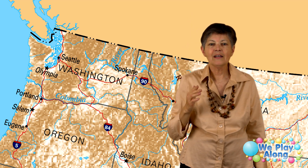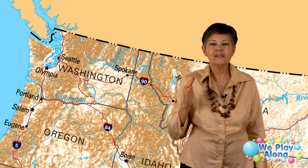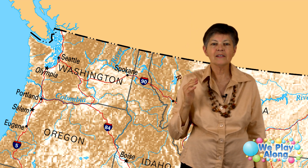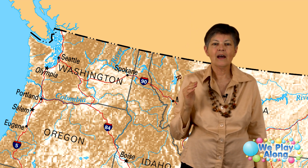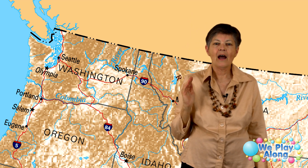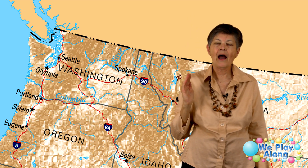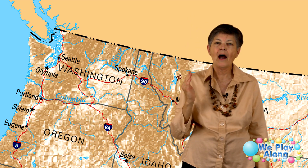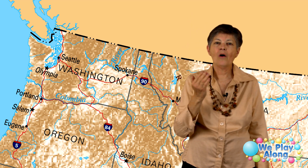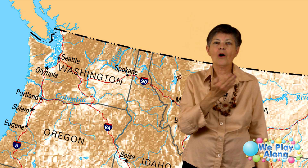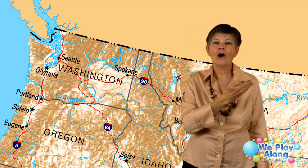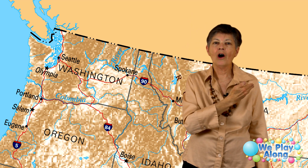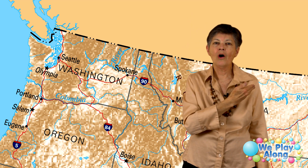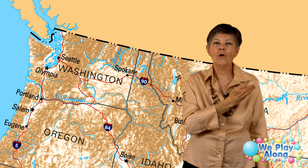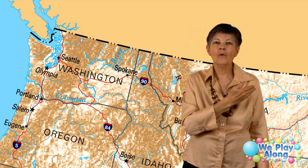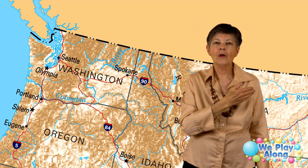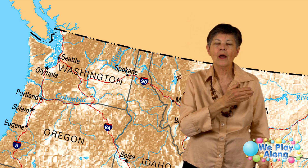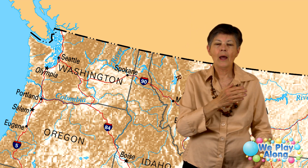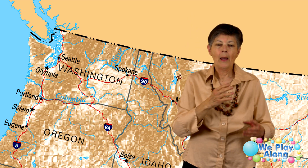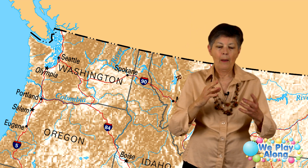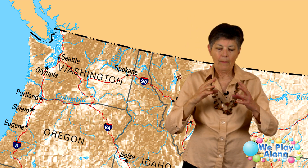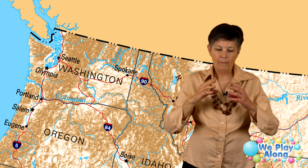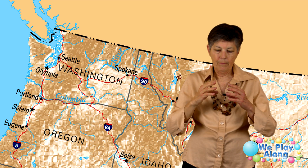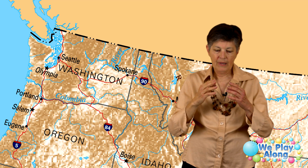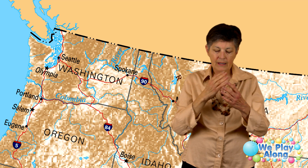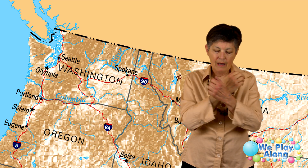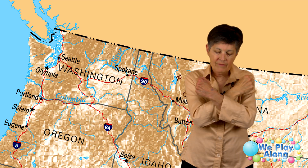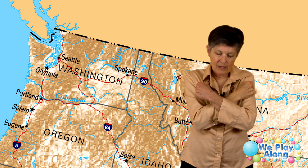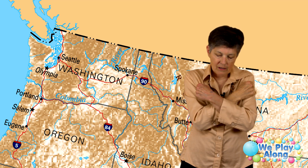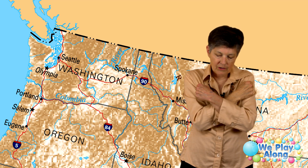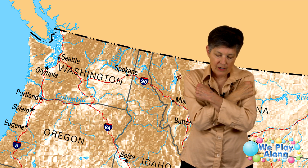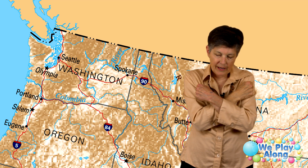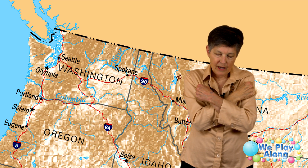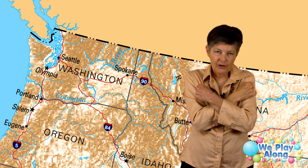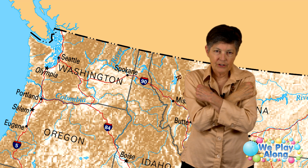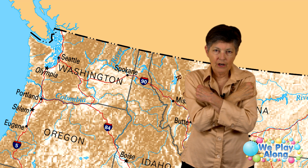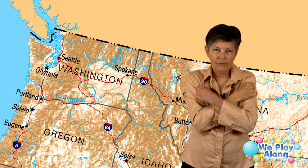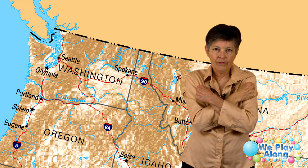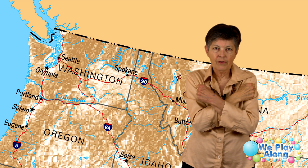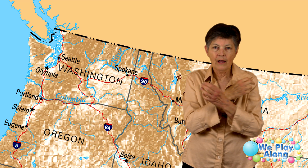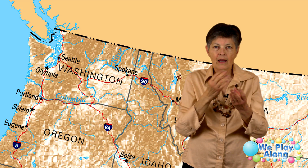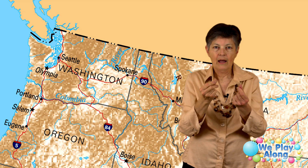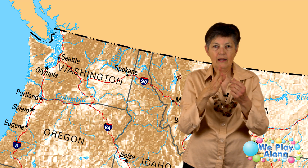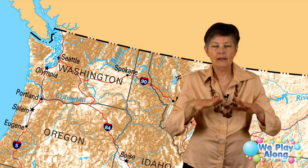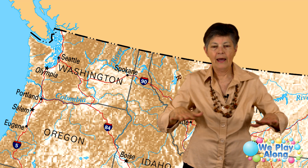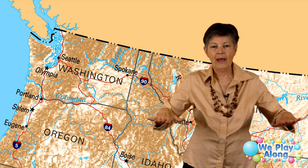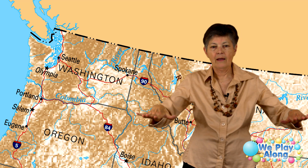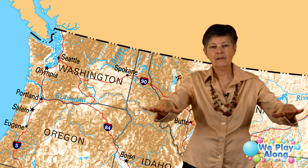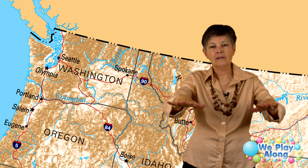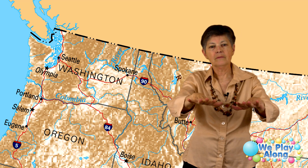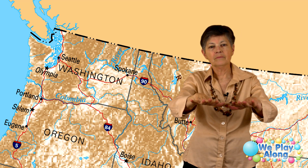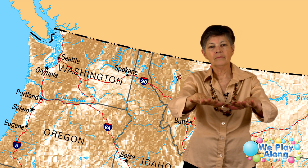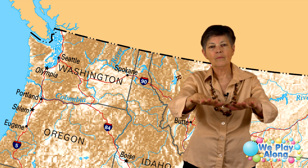this, our own beloved, you're going to like hug yourself, land.